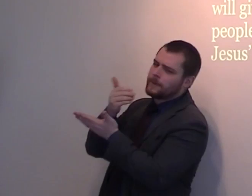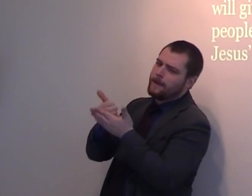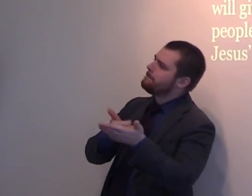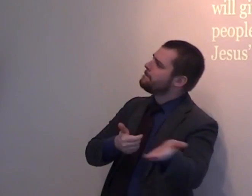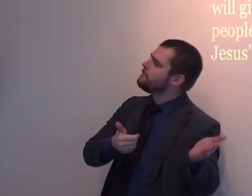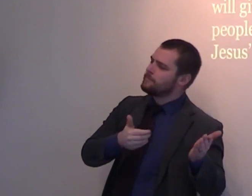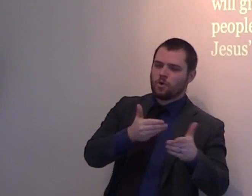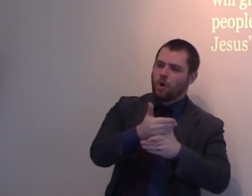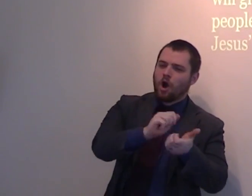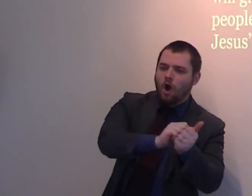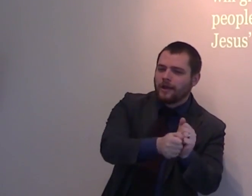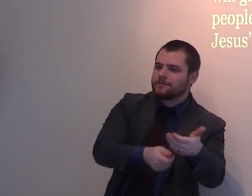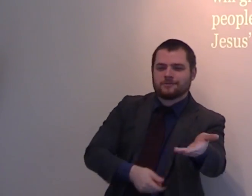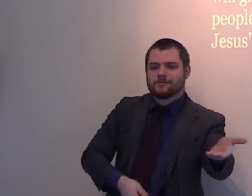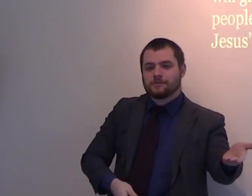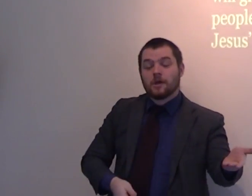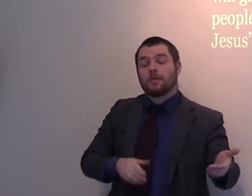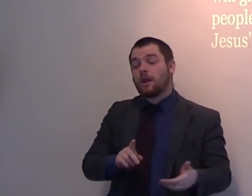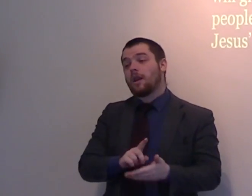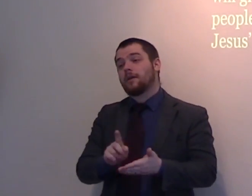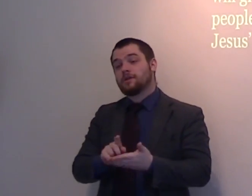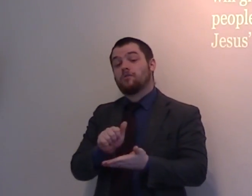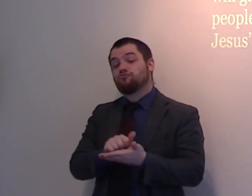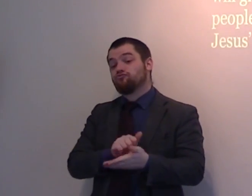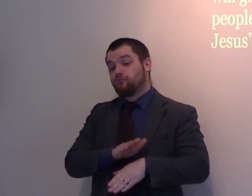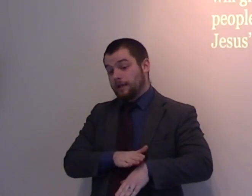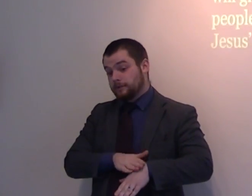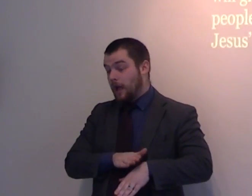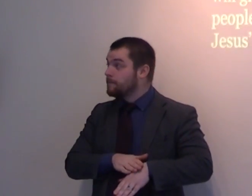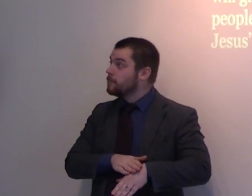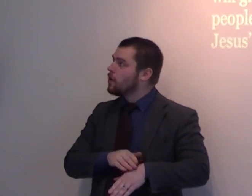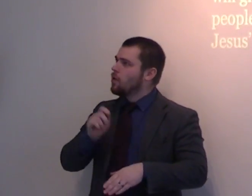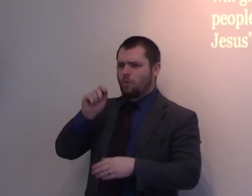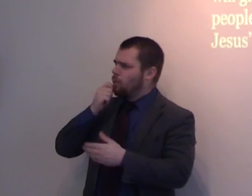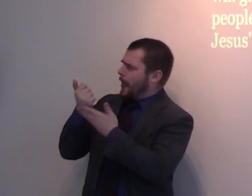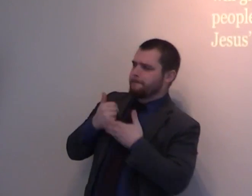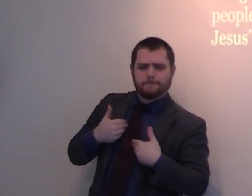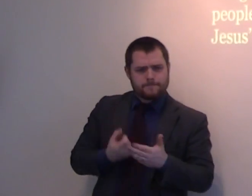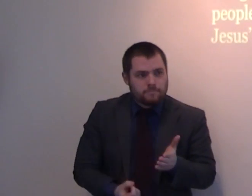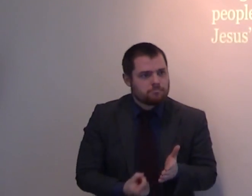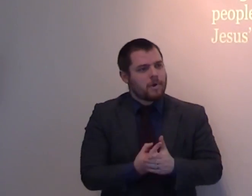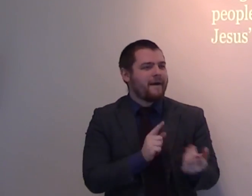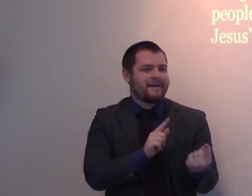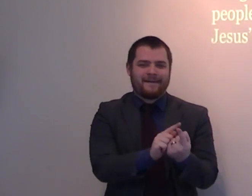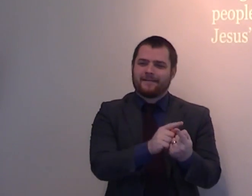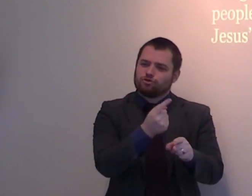In the right time, God will give me an opportunity to speak to people about the gospel.